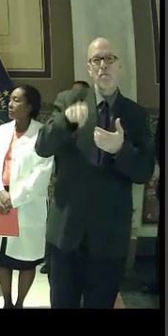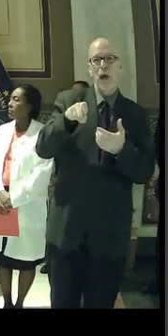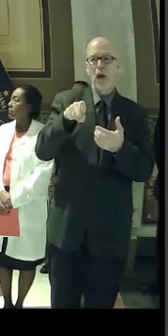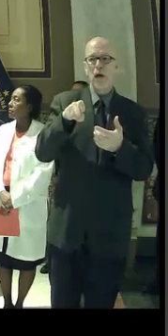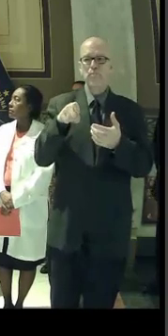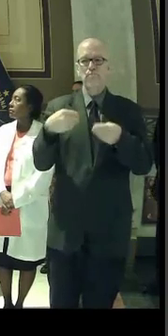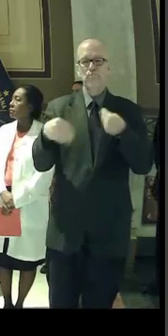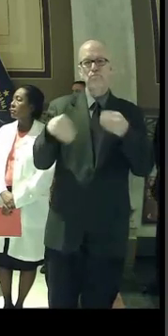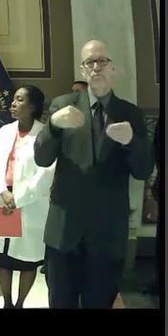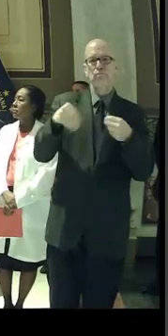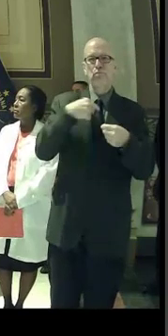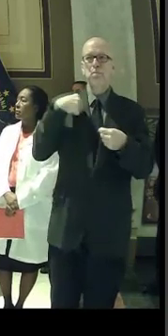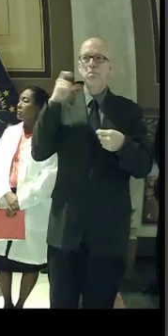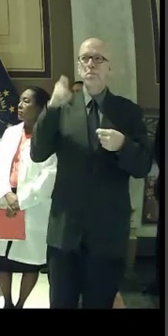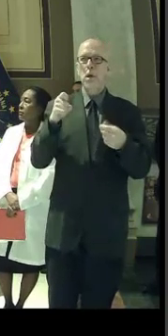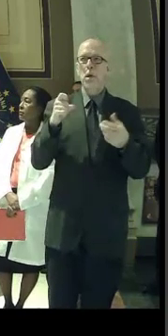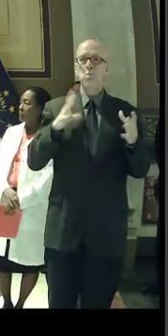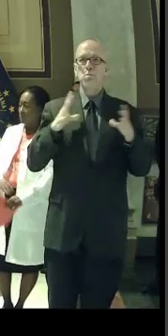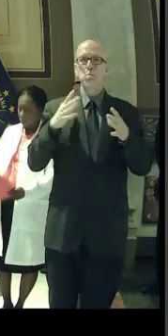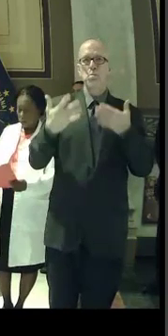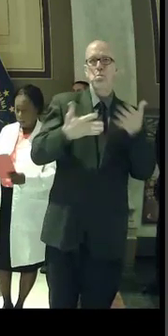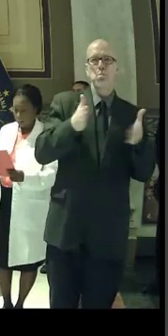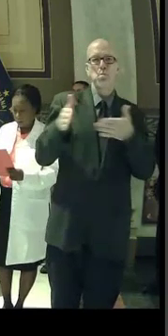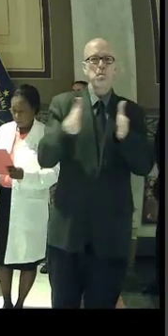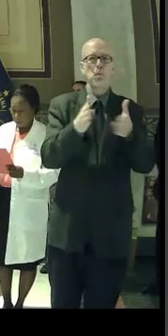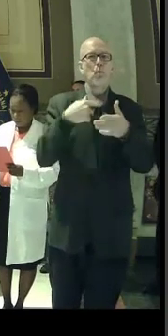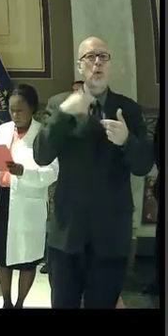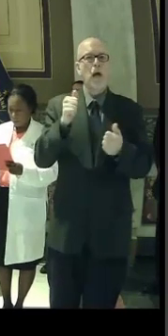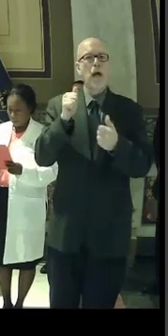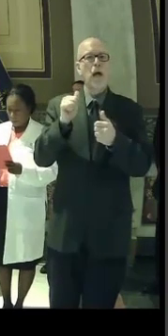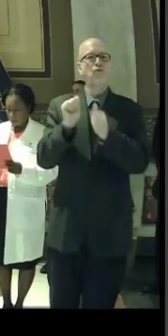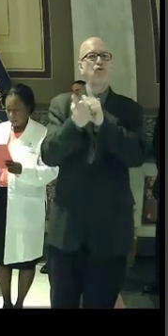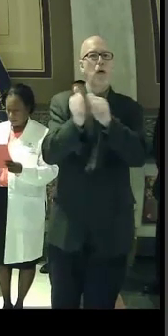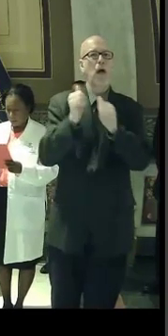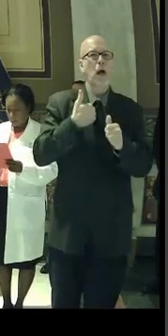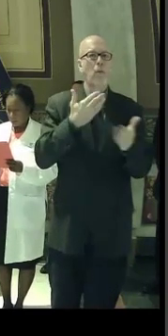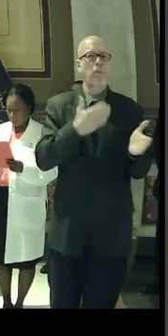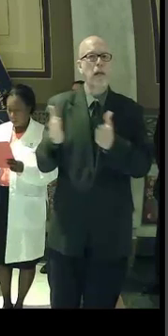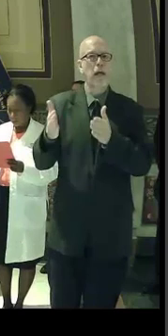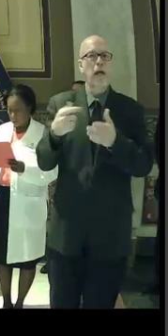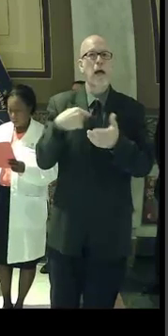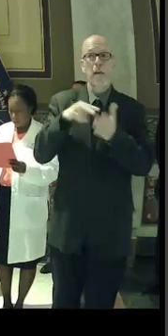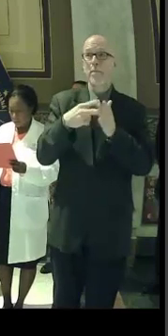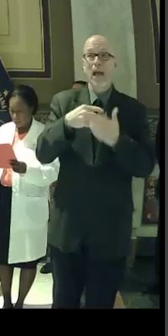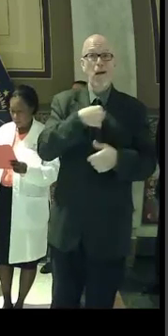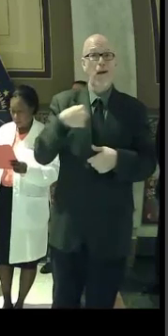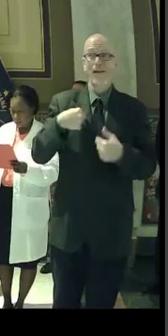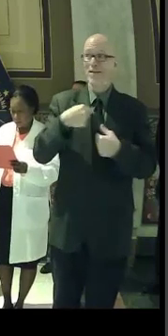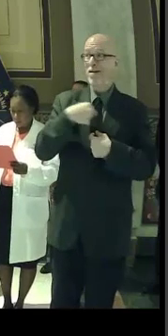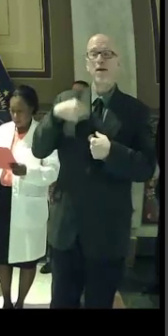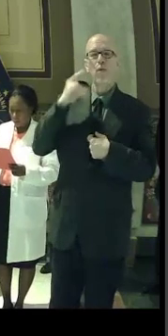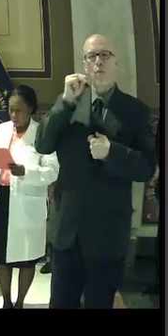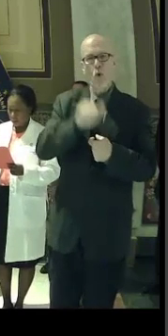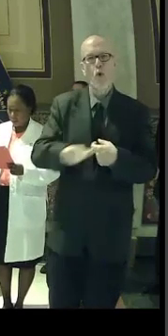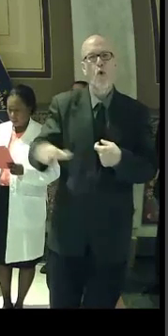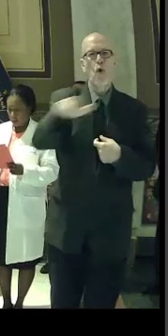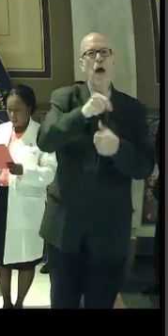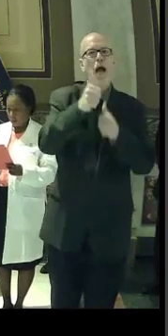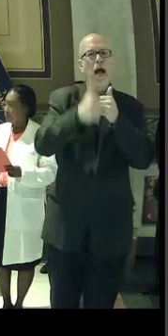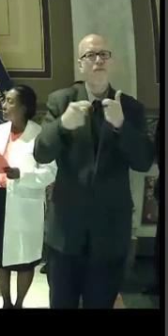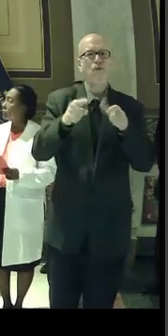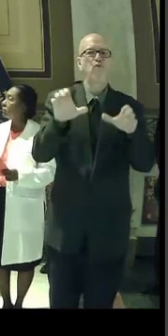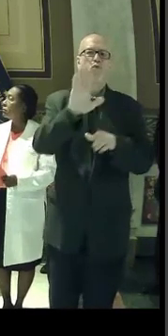enough to update our battle plan. And when I say us, I mean all of us, each doing their part. As